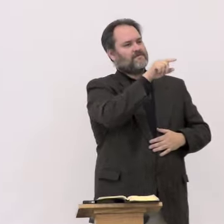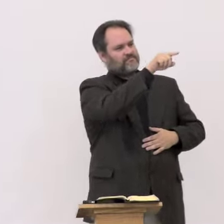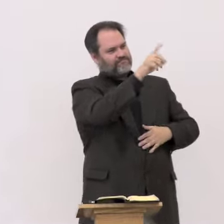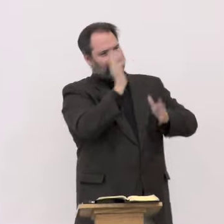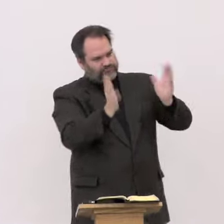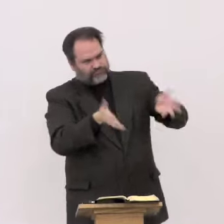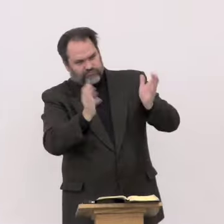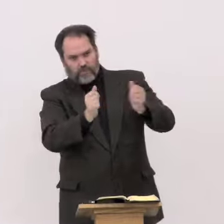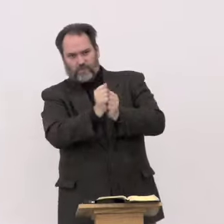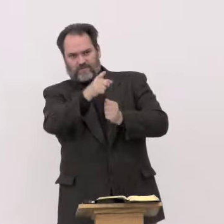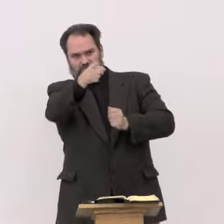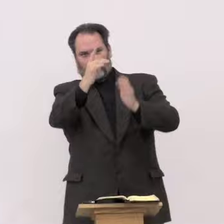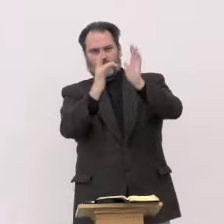ask a pastor.